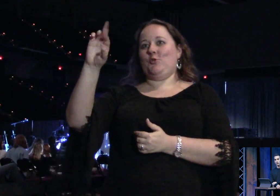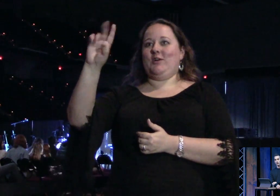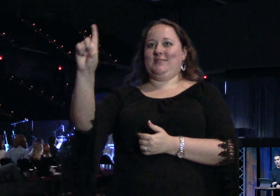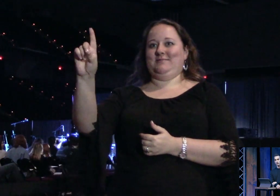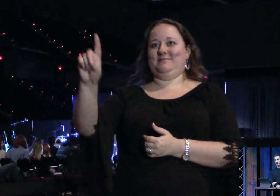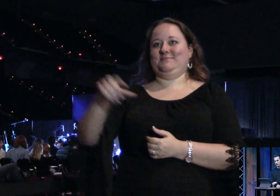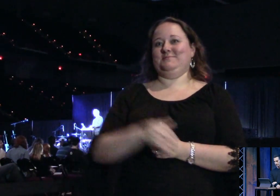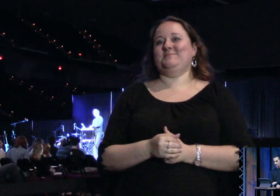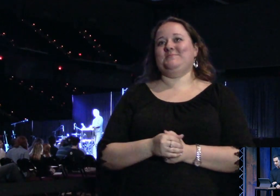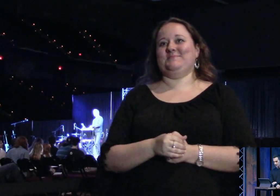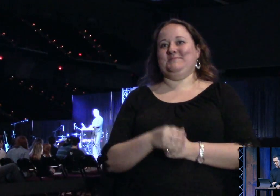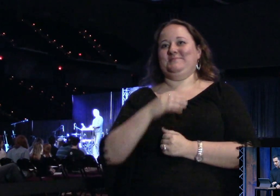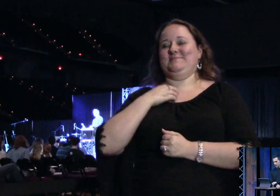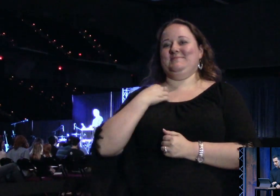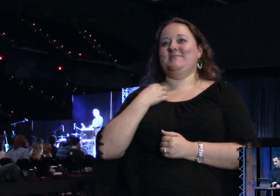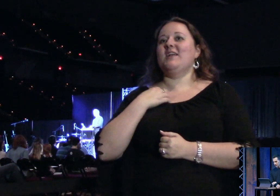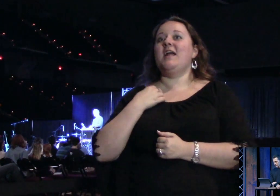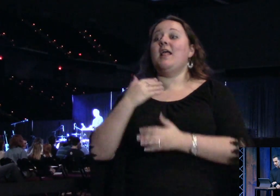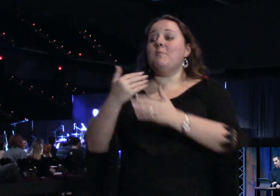Gerald Ford.